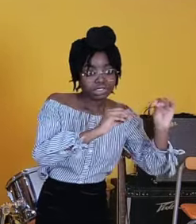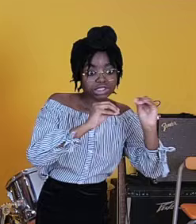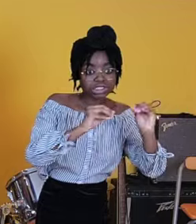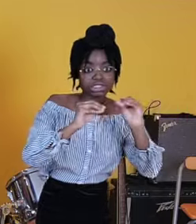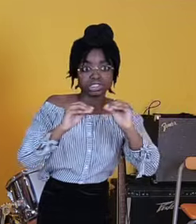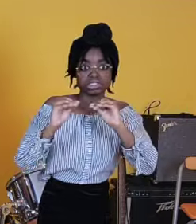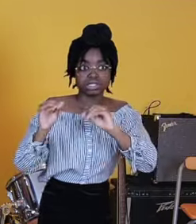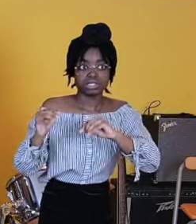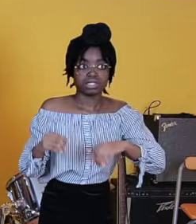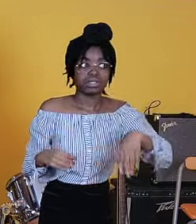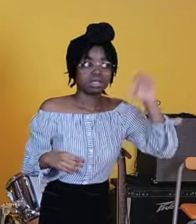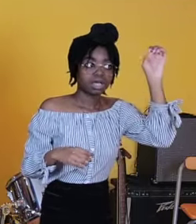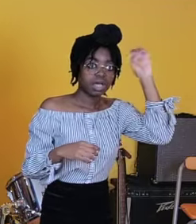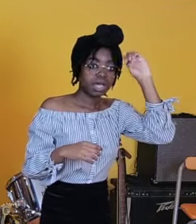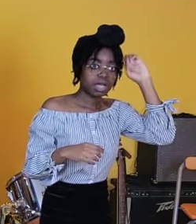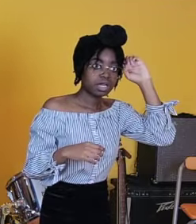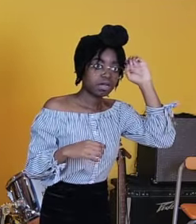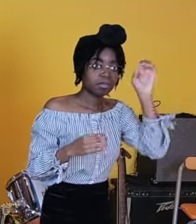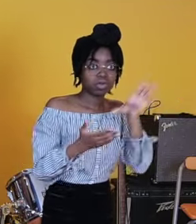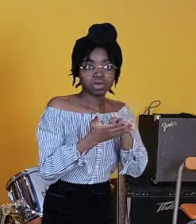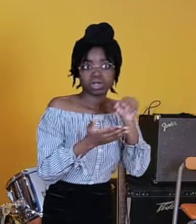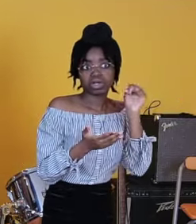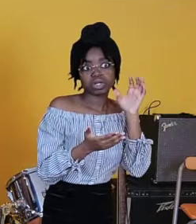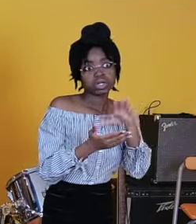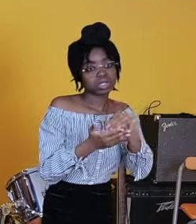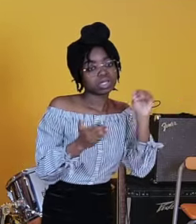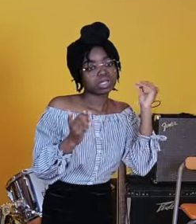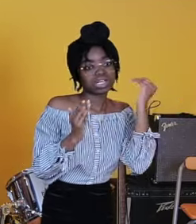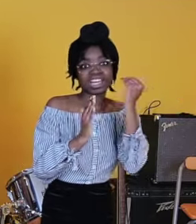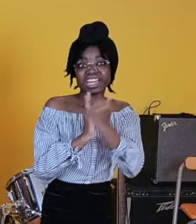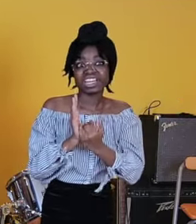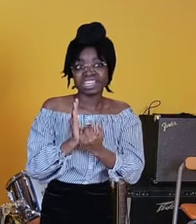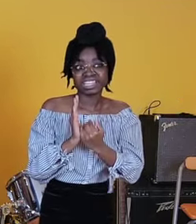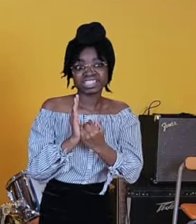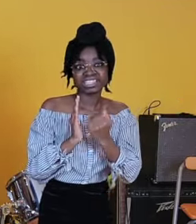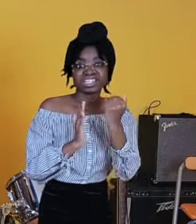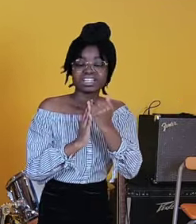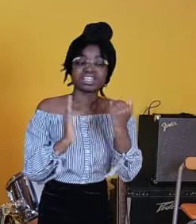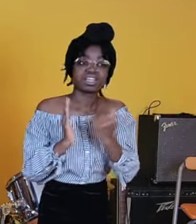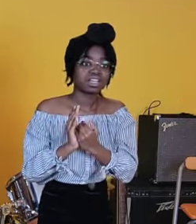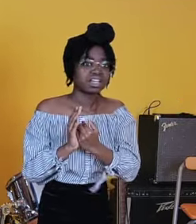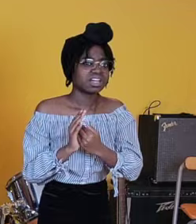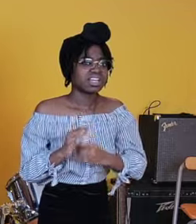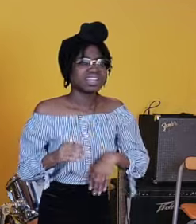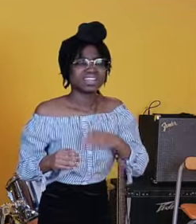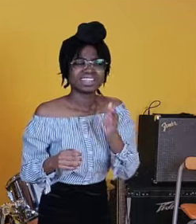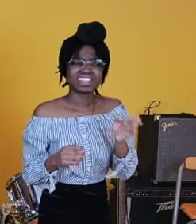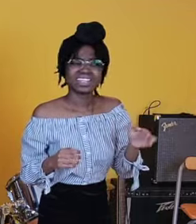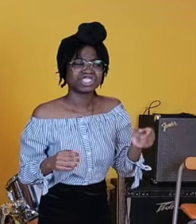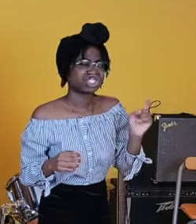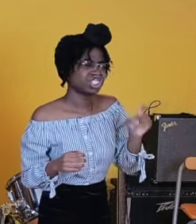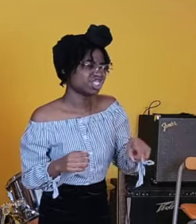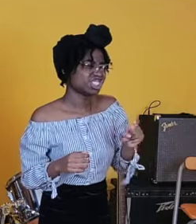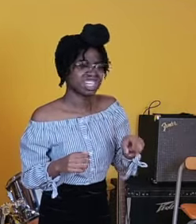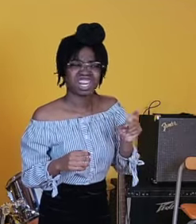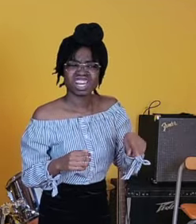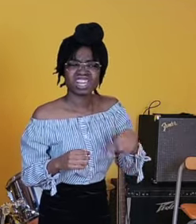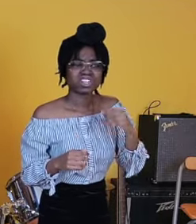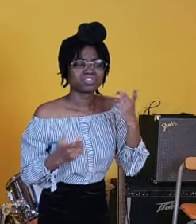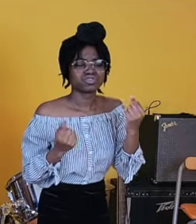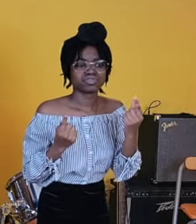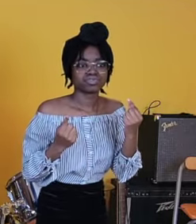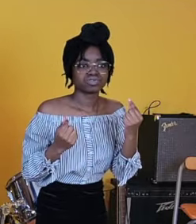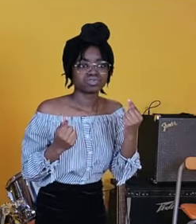lesson, that we should, certain things that we shouldn't do as fathers. We want to teach our children about God while they are